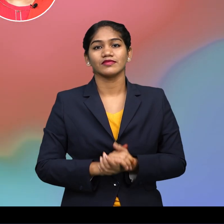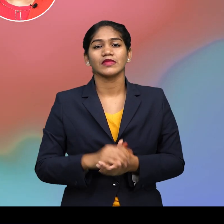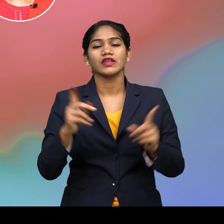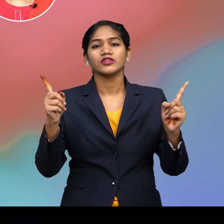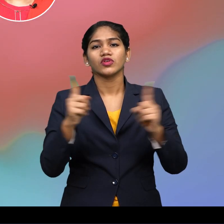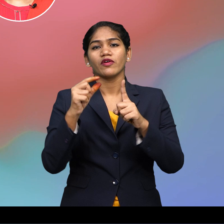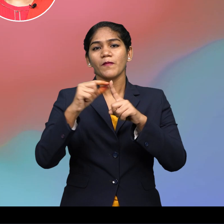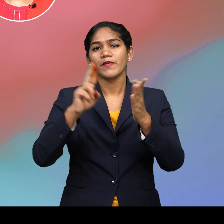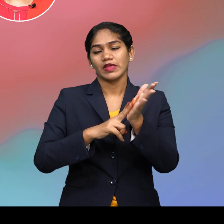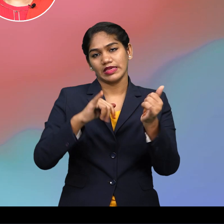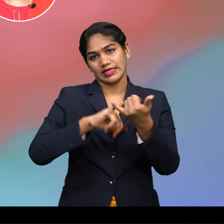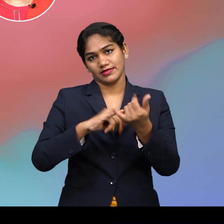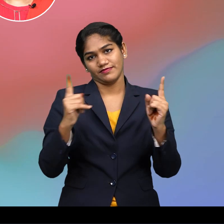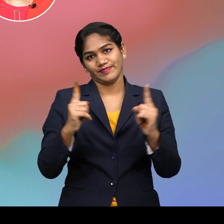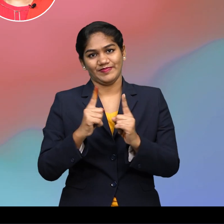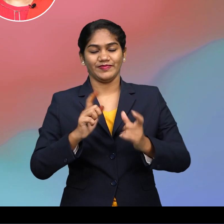PNS.